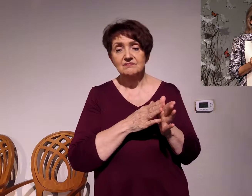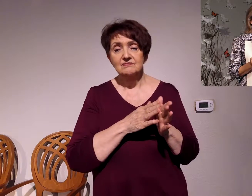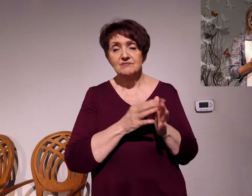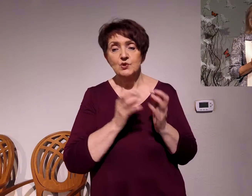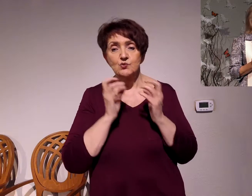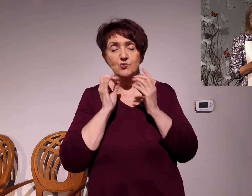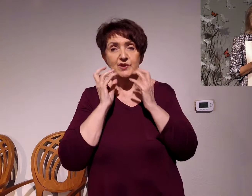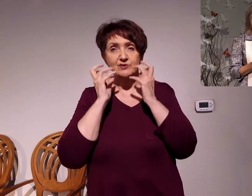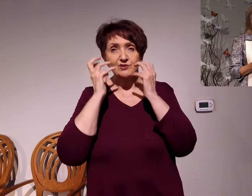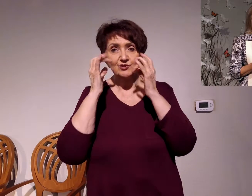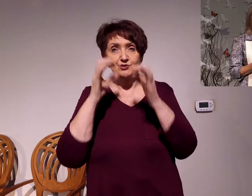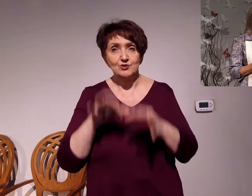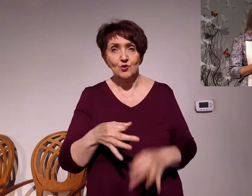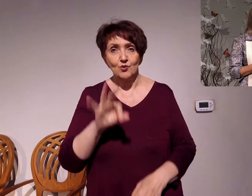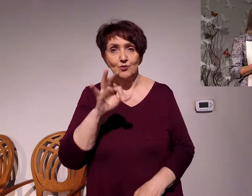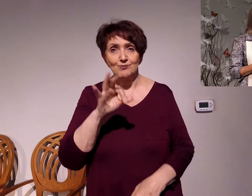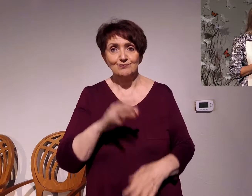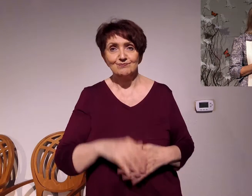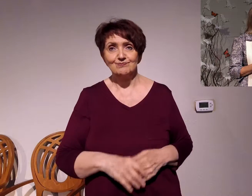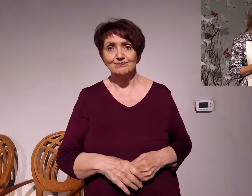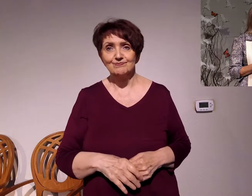wrinkles the soul. wrinkles the soul.